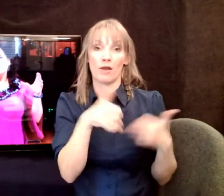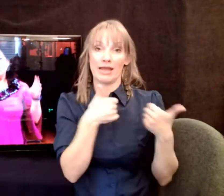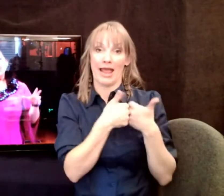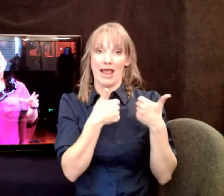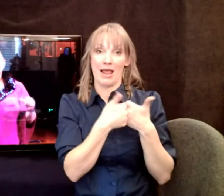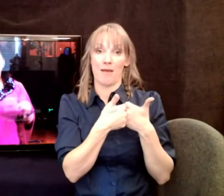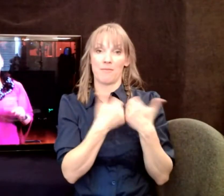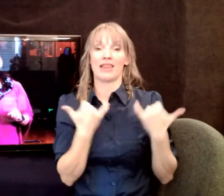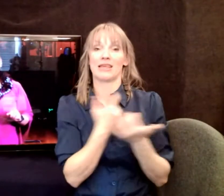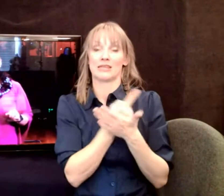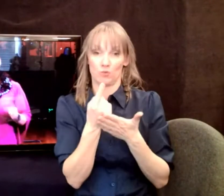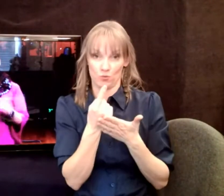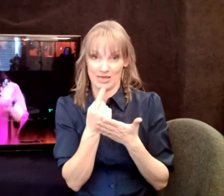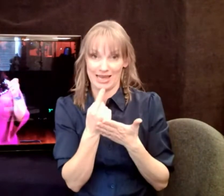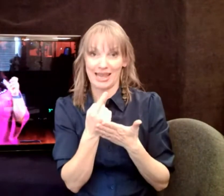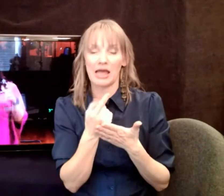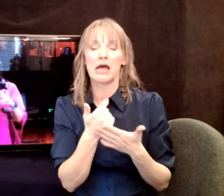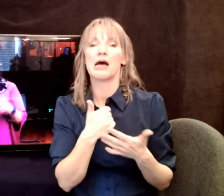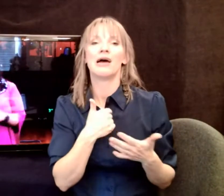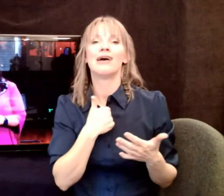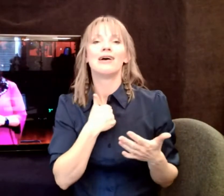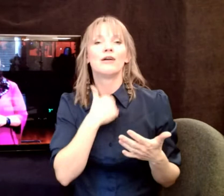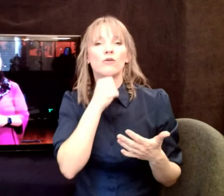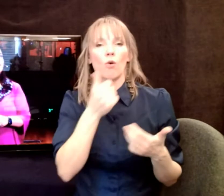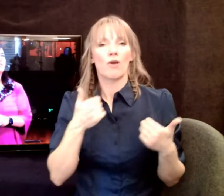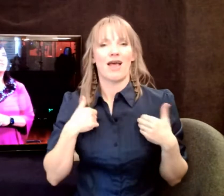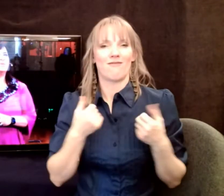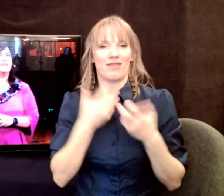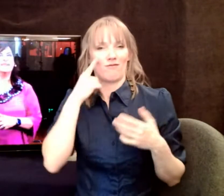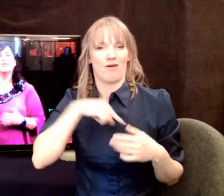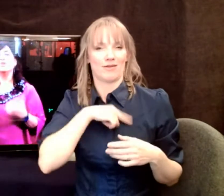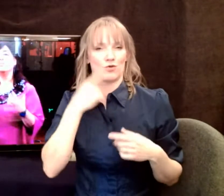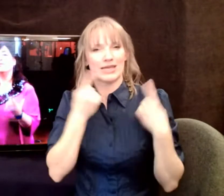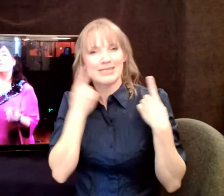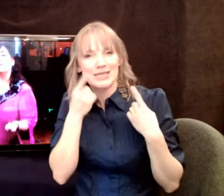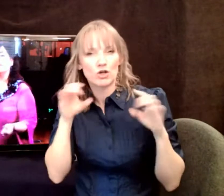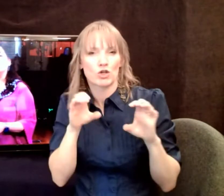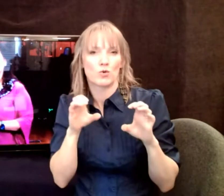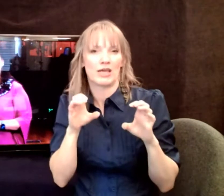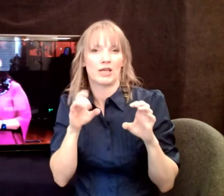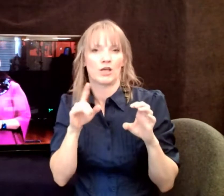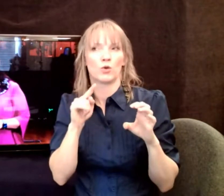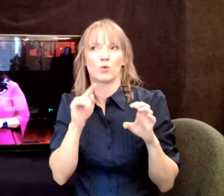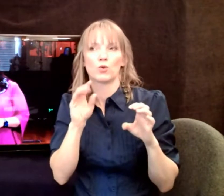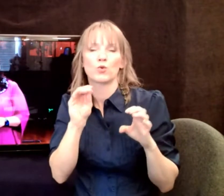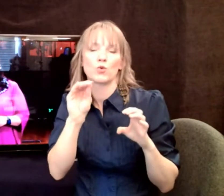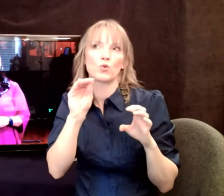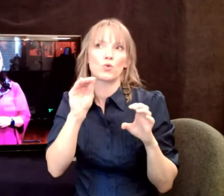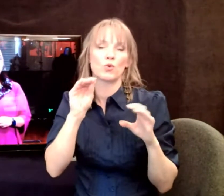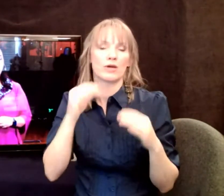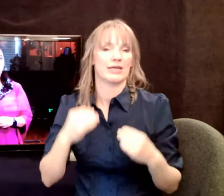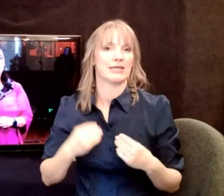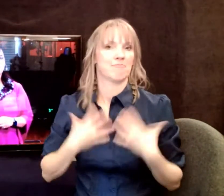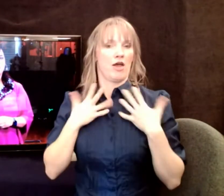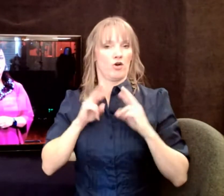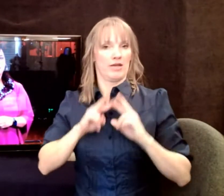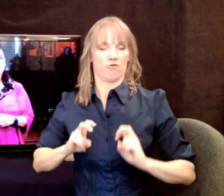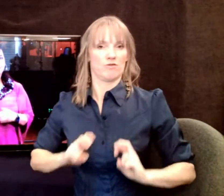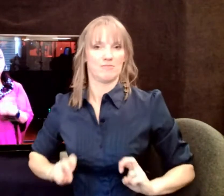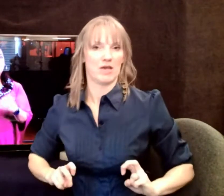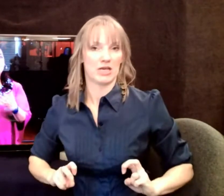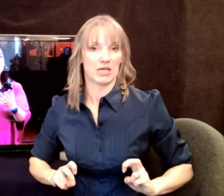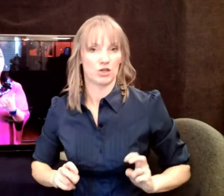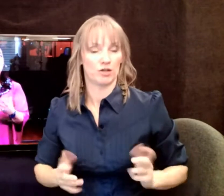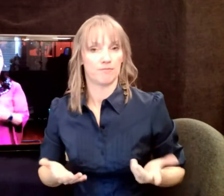week, I don't have a lot for us to consider doing in order to bring forth inspired introspection and